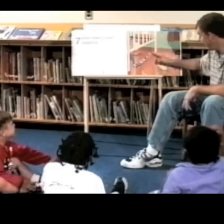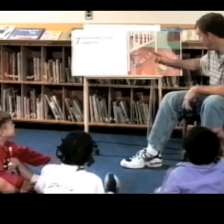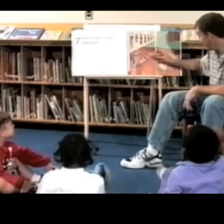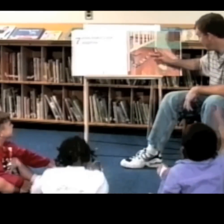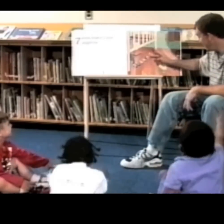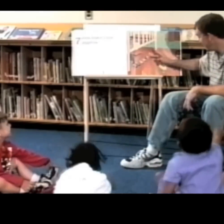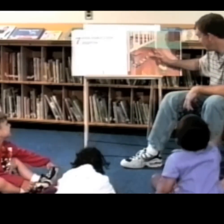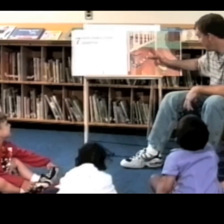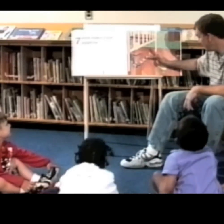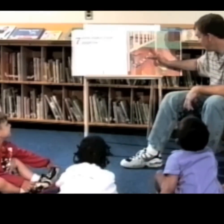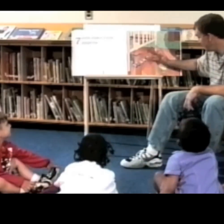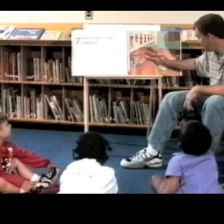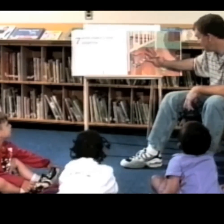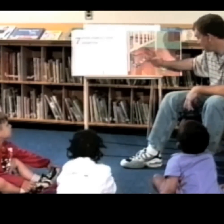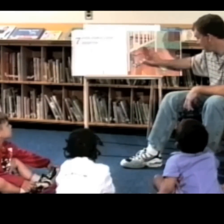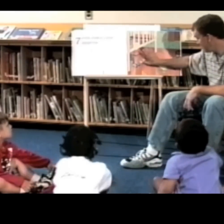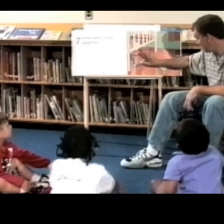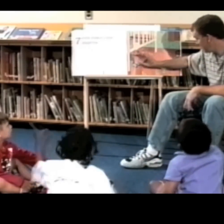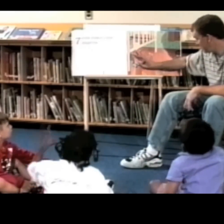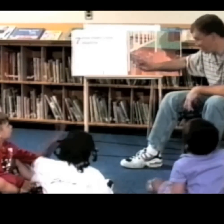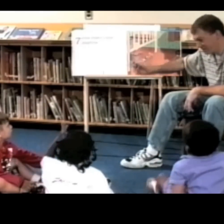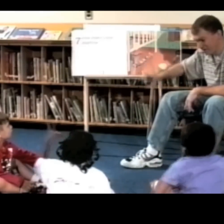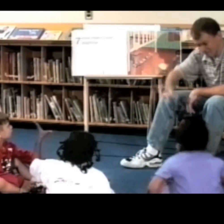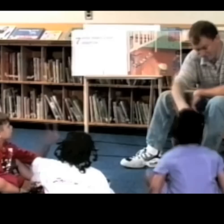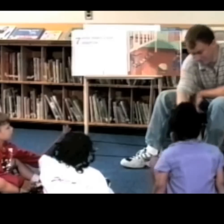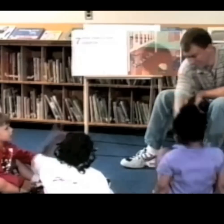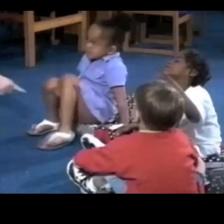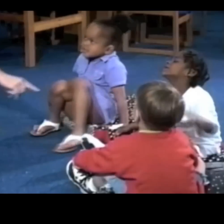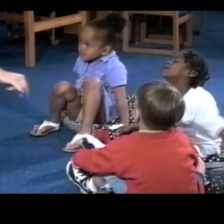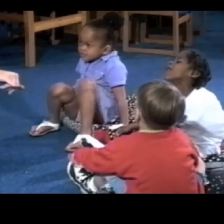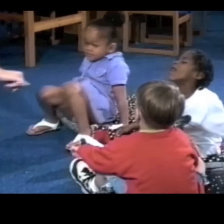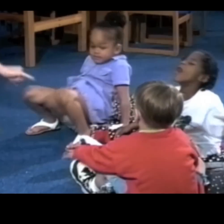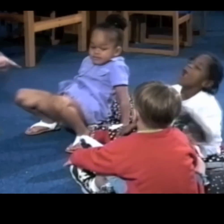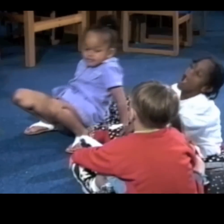1, 2, 3, 4, 5, 6, 7.